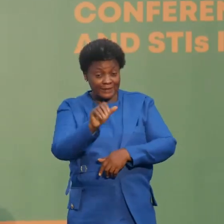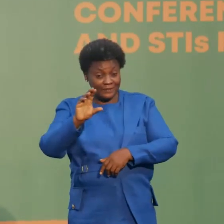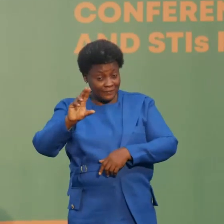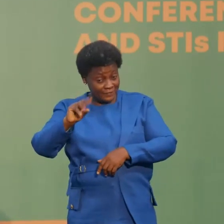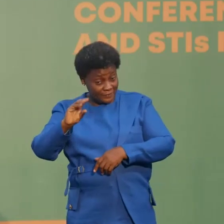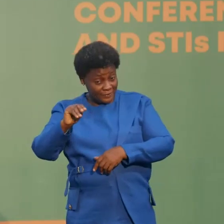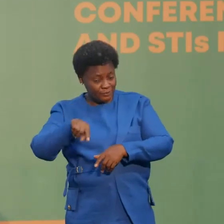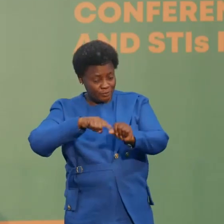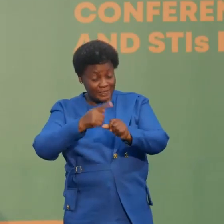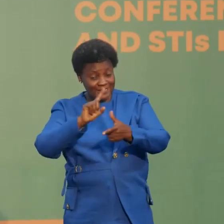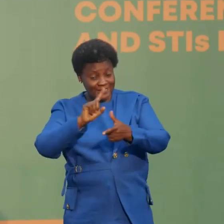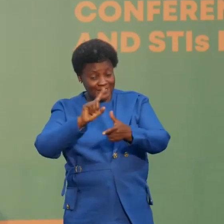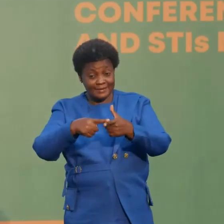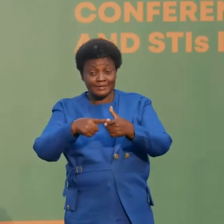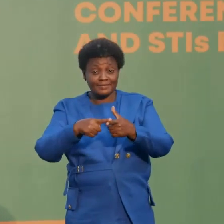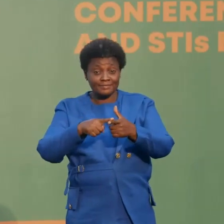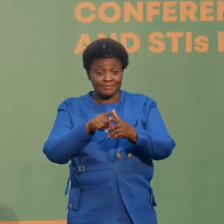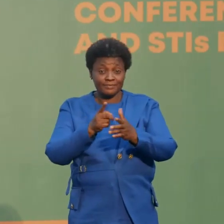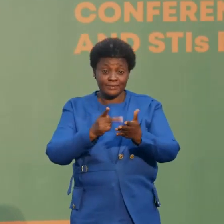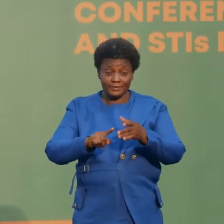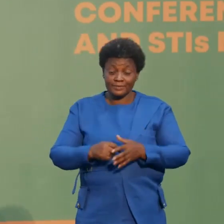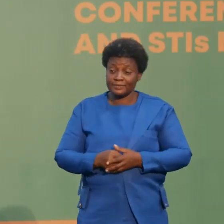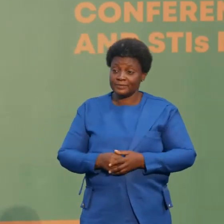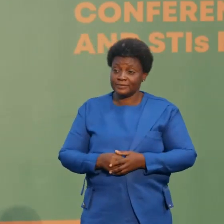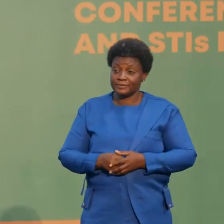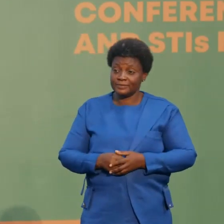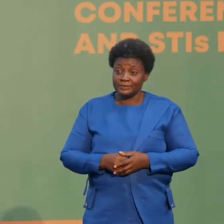Okay? And it's a non-abstract driven session